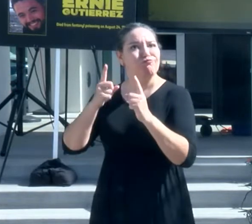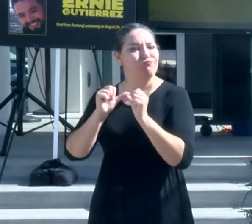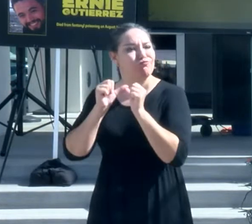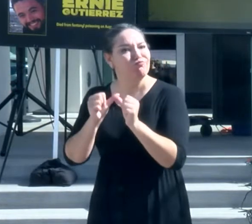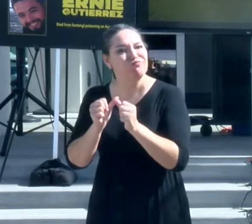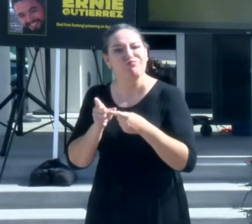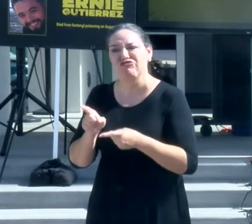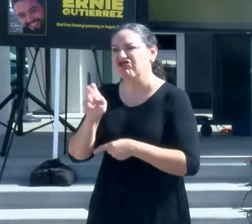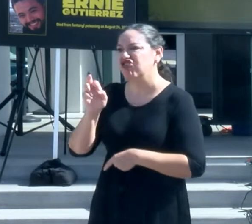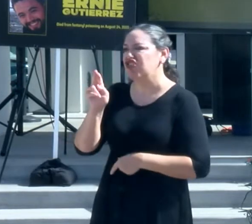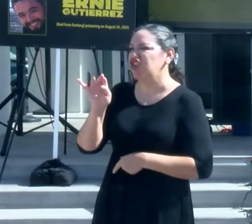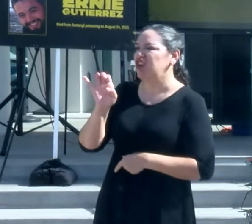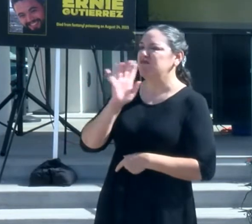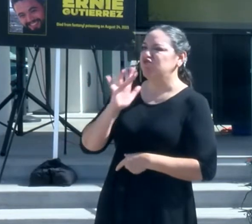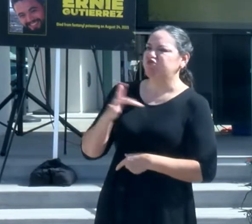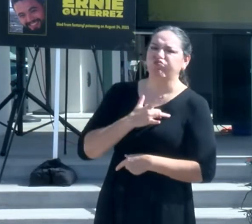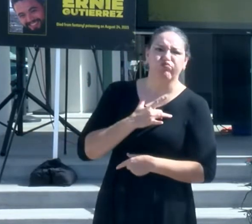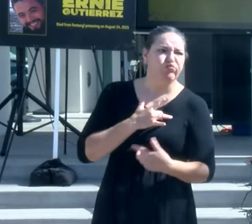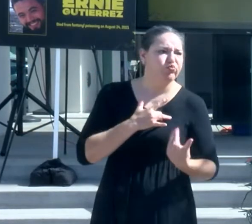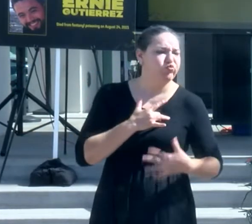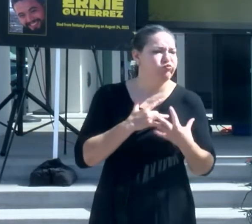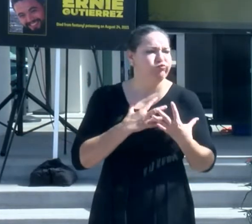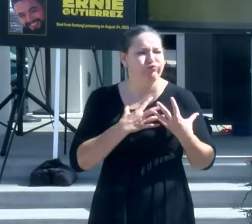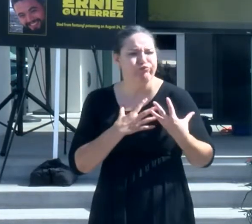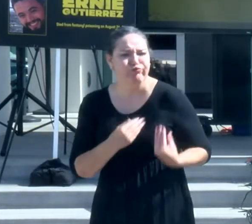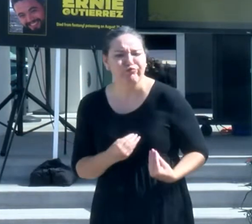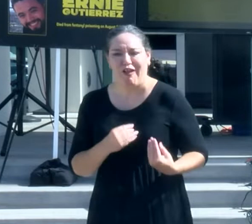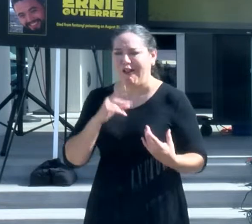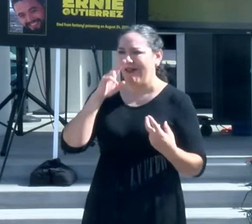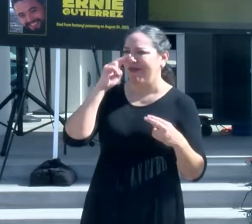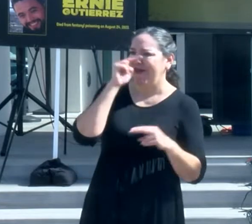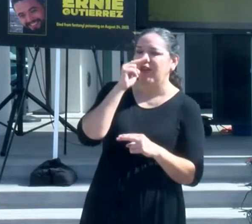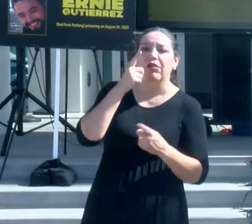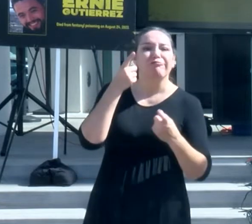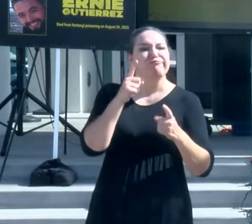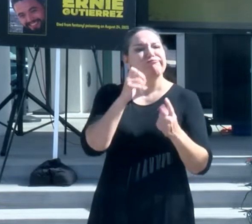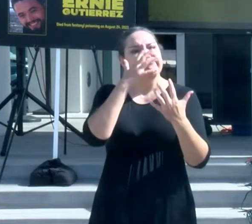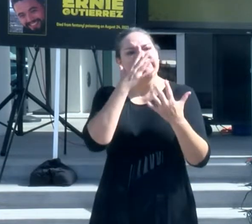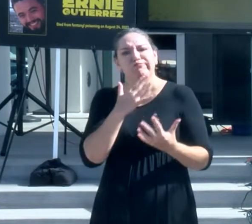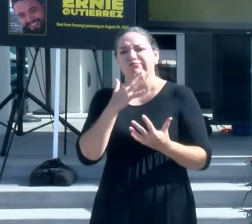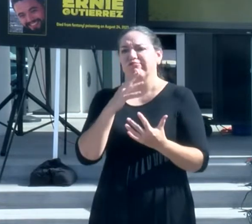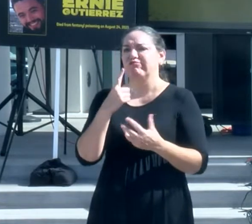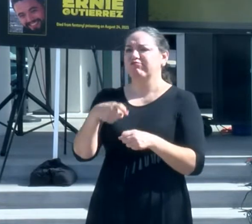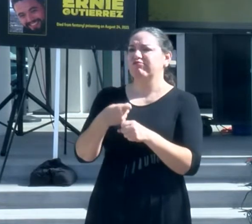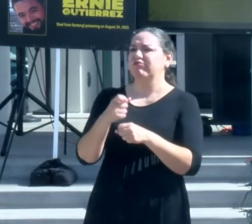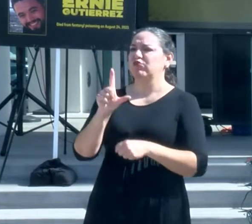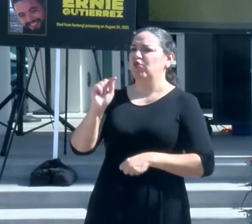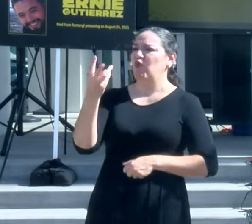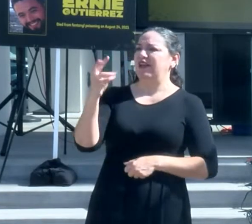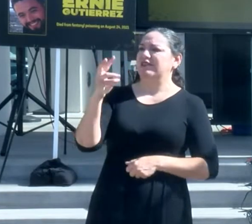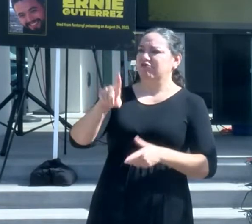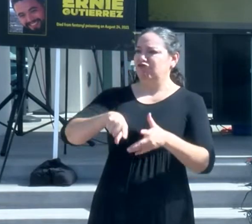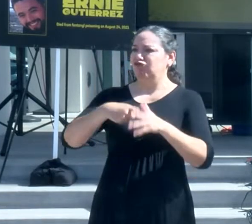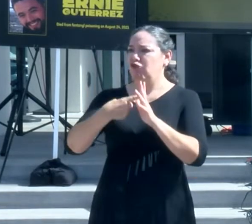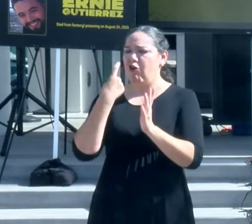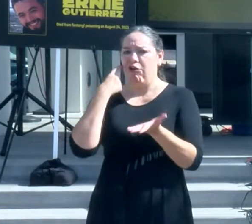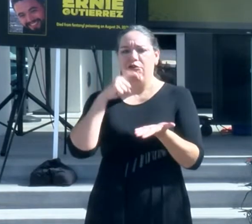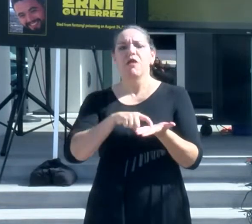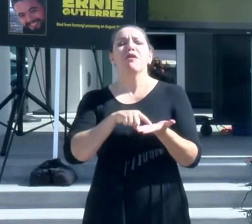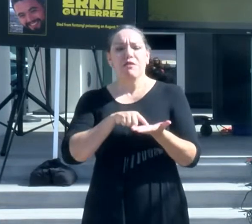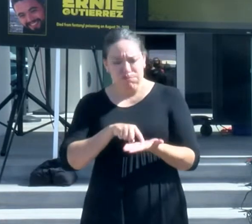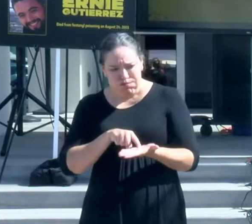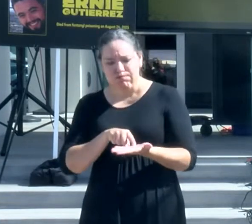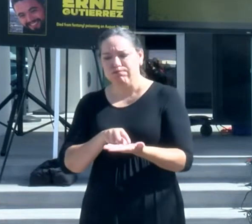Ernie had the biggest heart and sense of humor, and unfortunately in 2016 we saw the onset of his mental illness and depression.